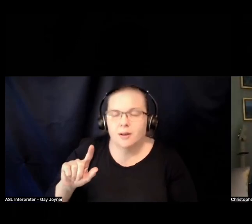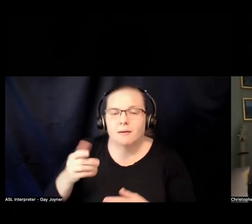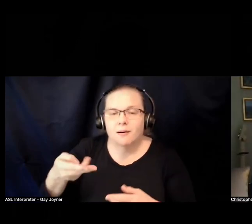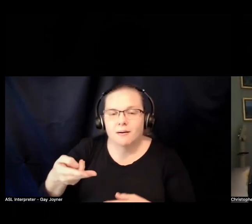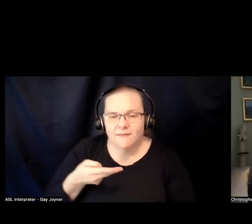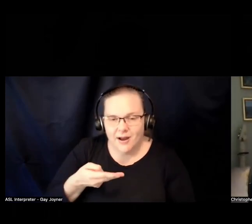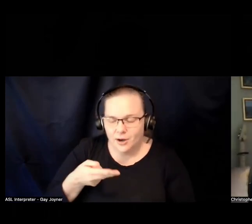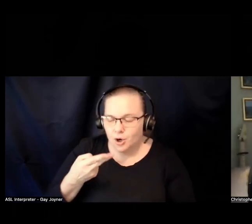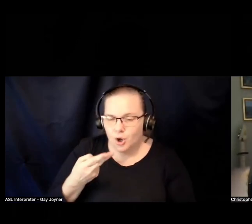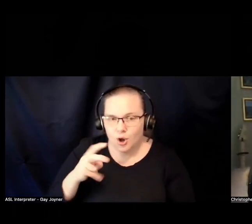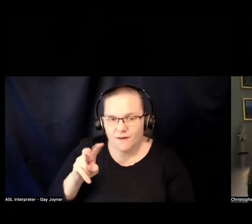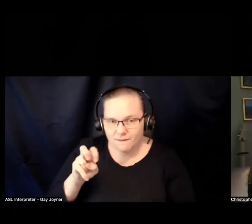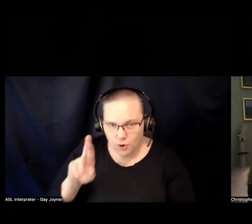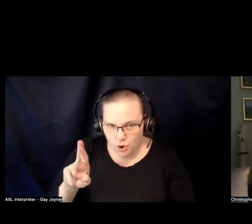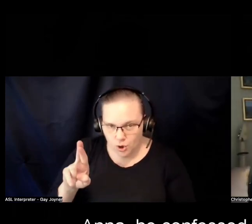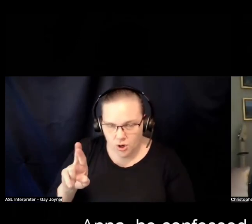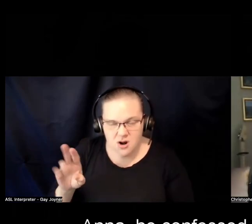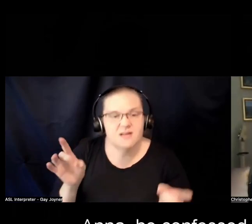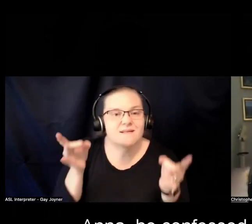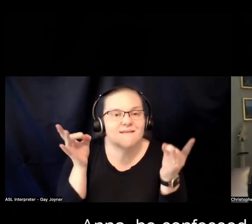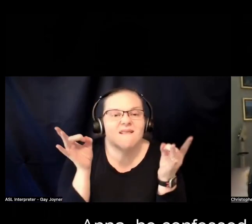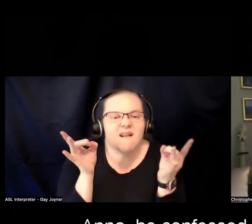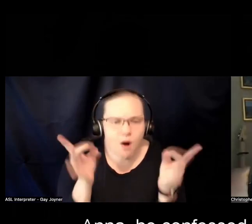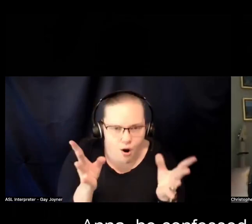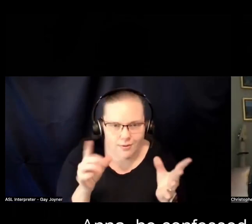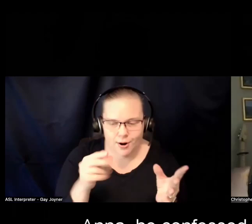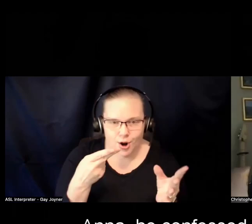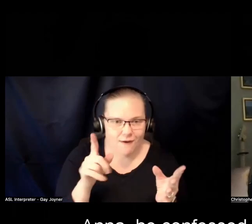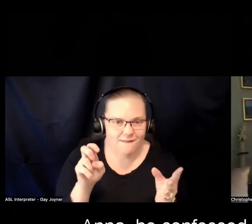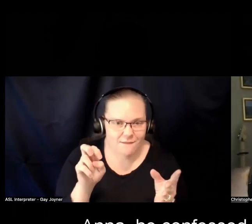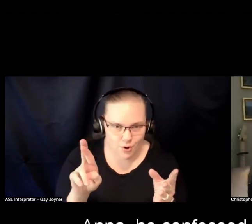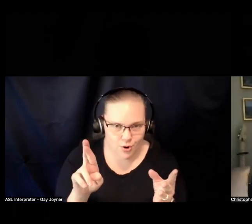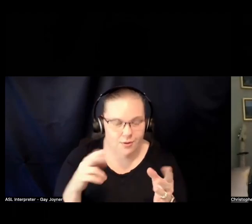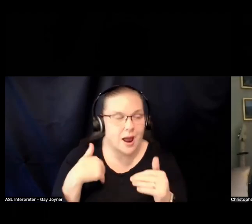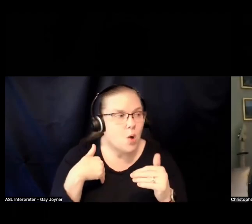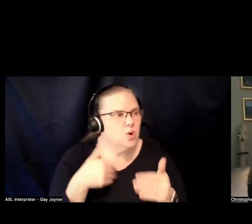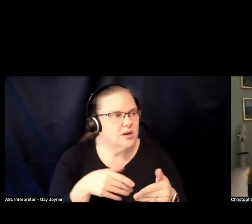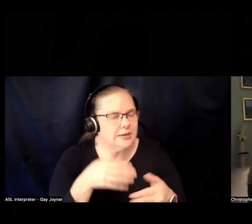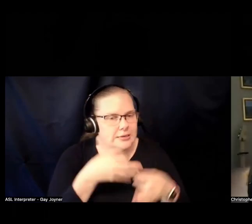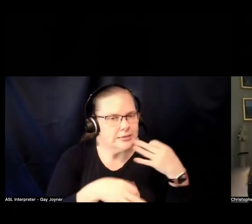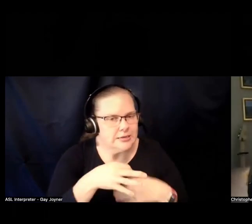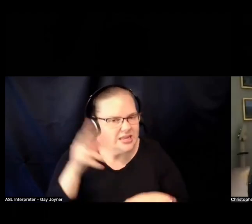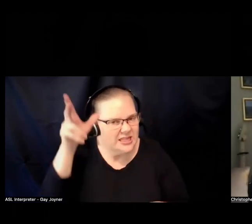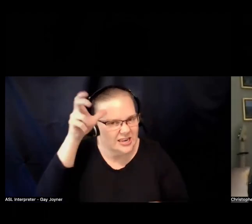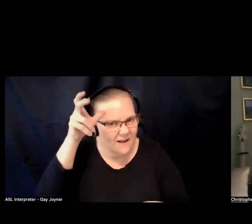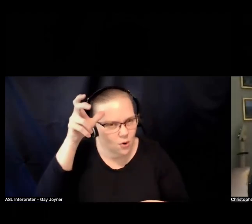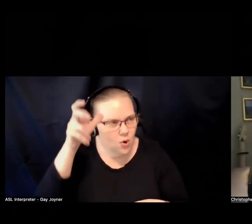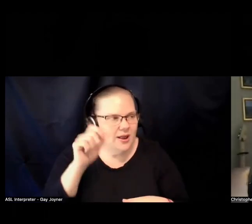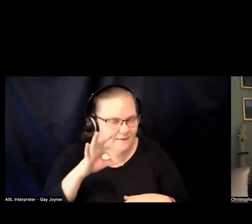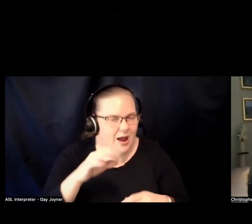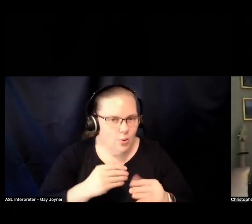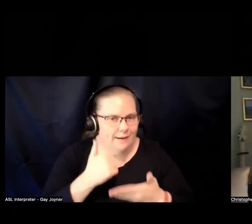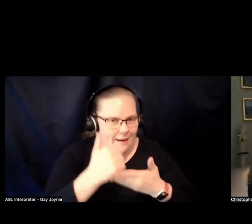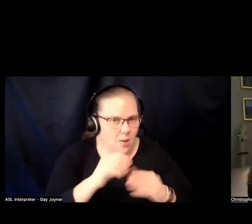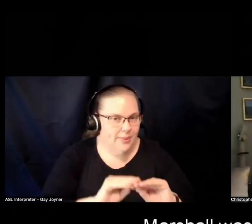loathed Hoover, hated the guy. Anna, he confessed, I'd send for the devil if it would help get this cleared up. The